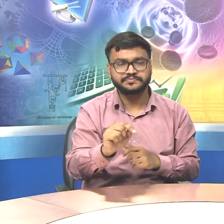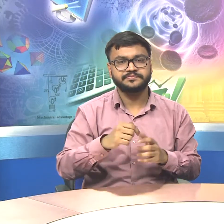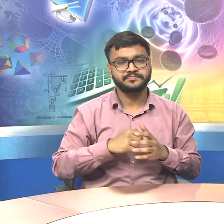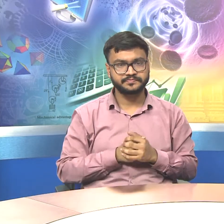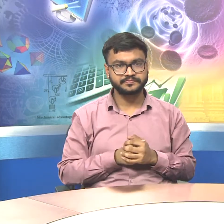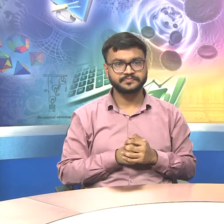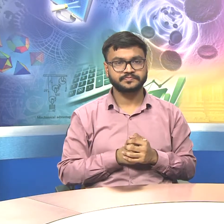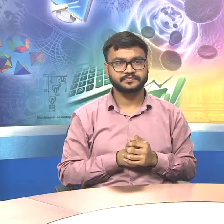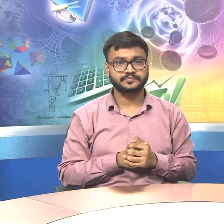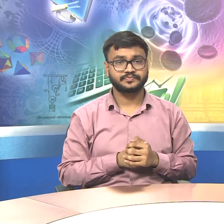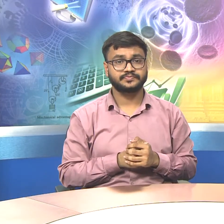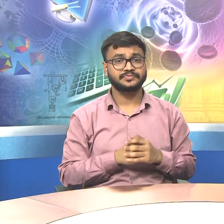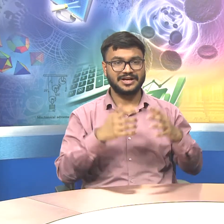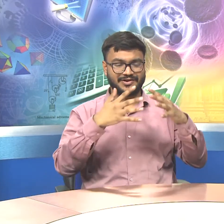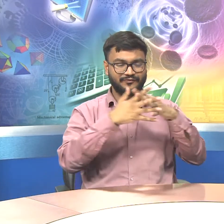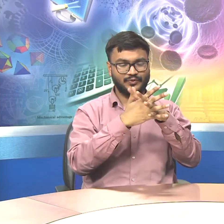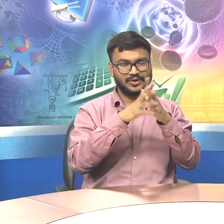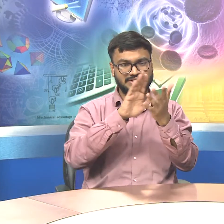For the question words include